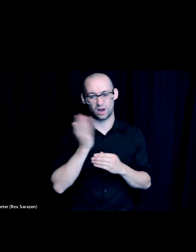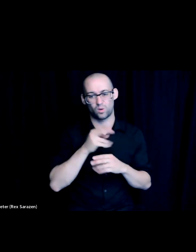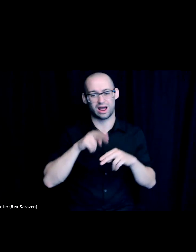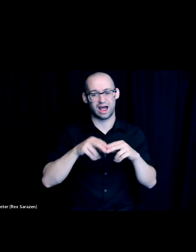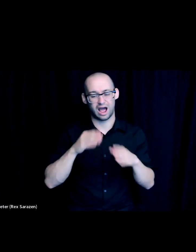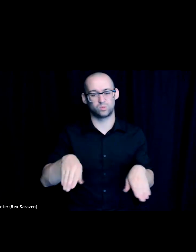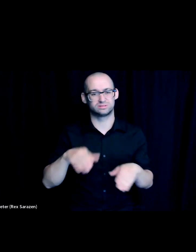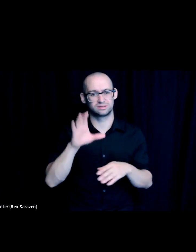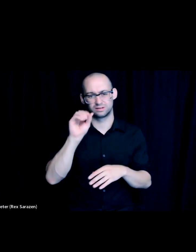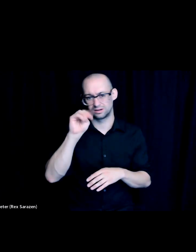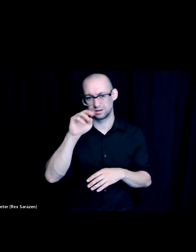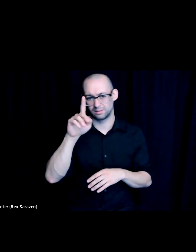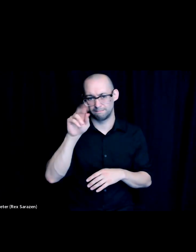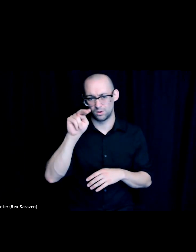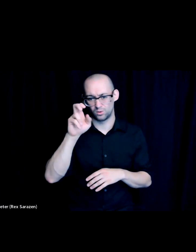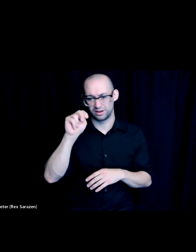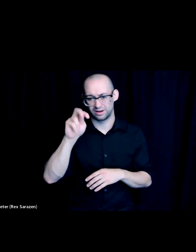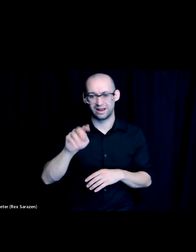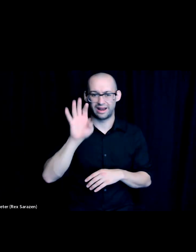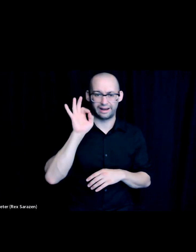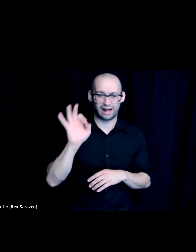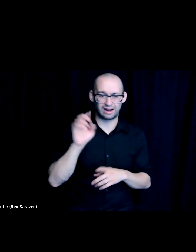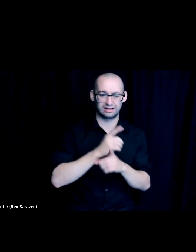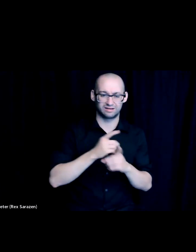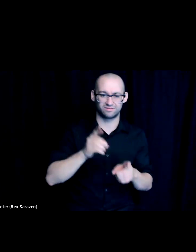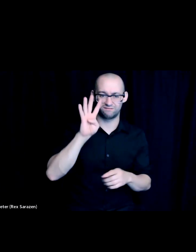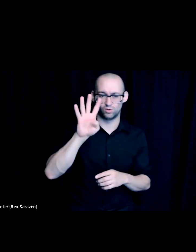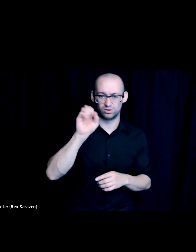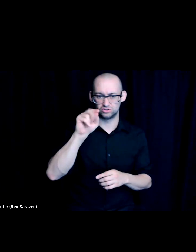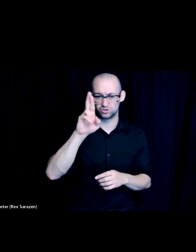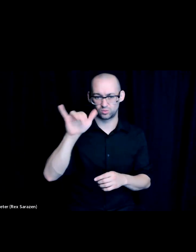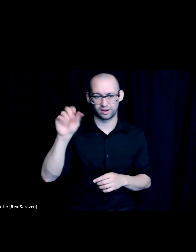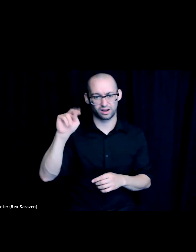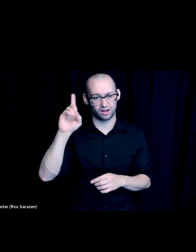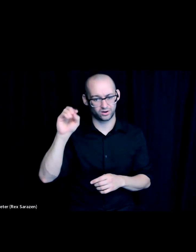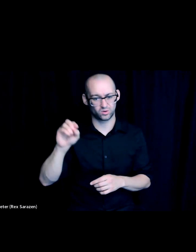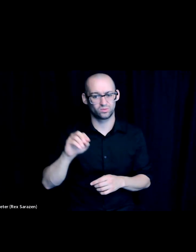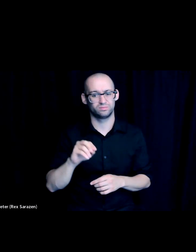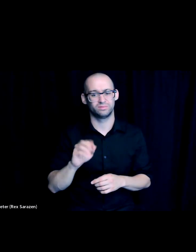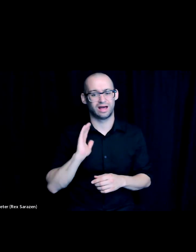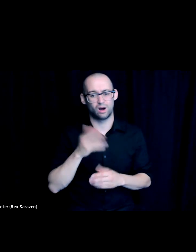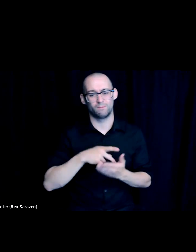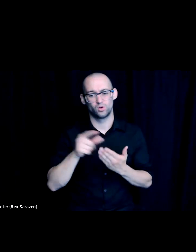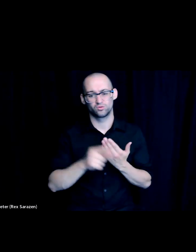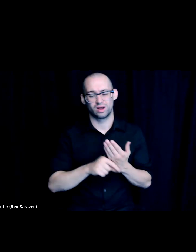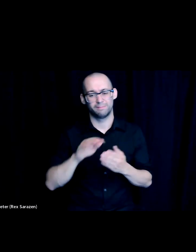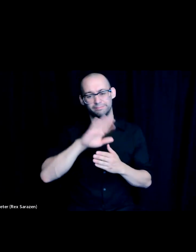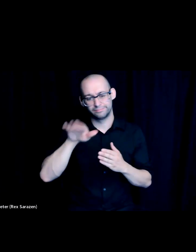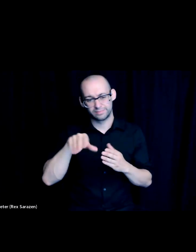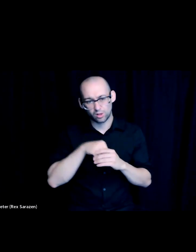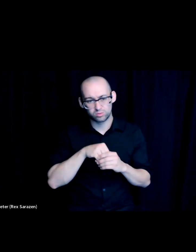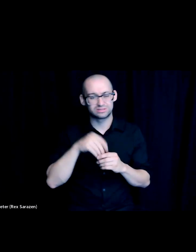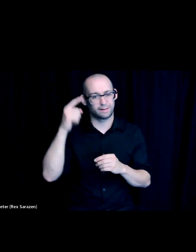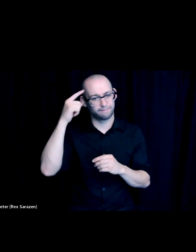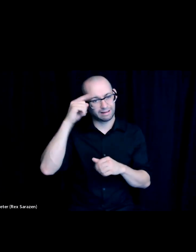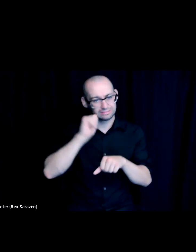9 4-story condos. And our program pretty much includes, and I'll wrap it up with the program, mindset